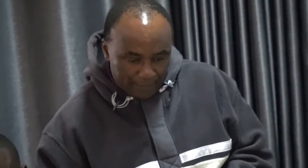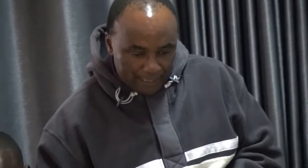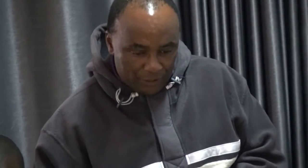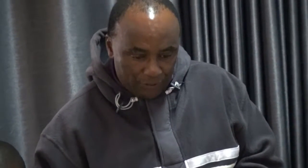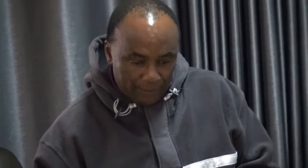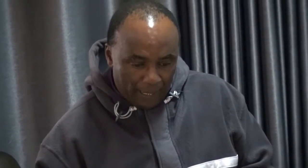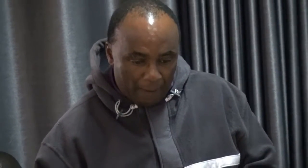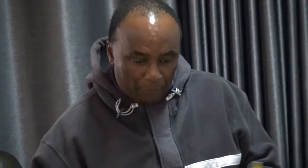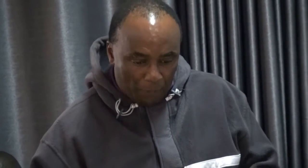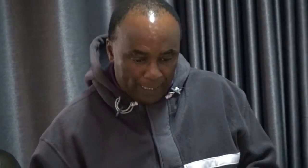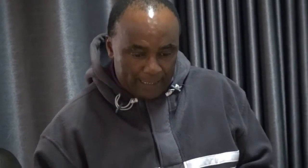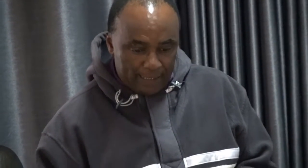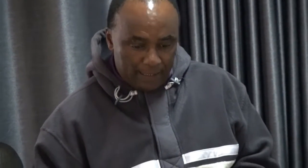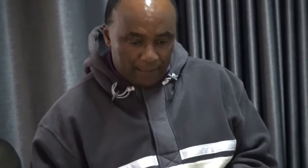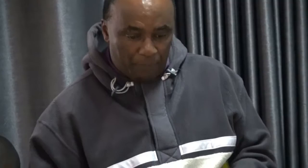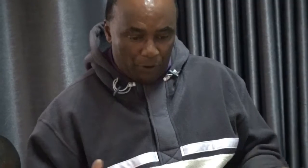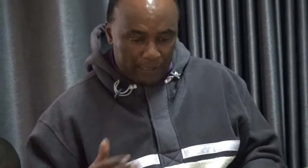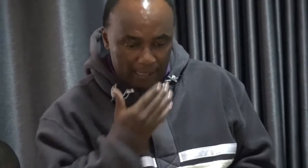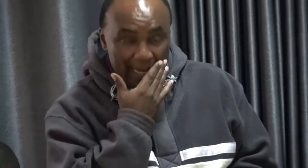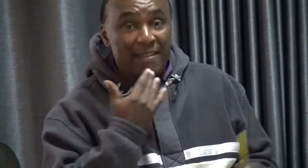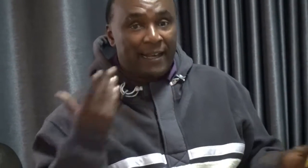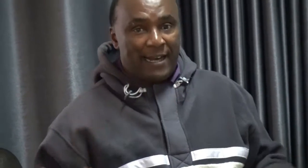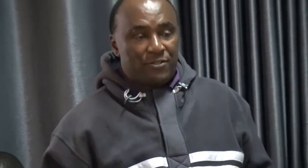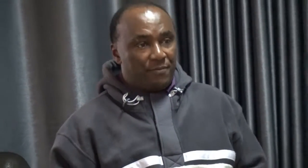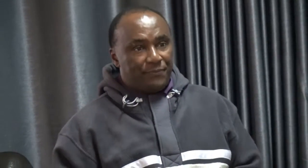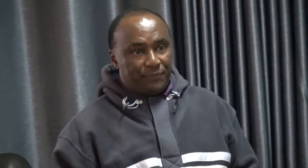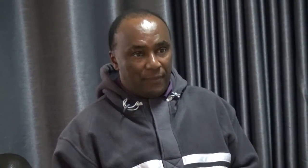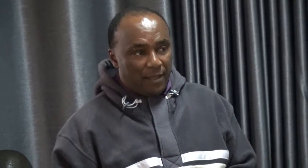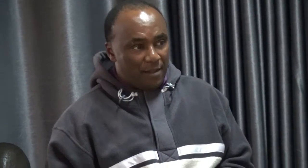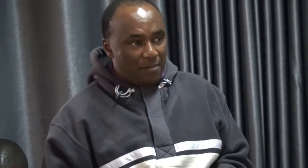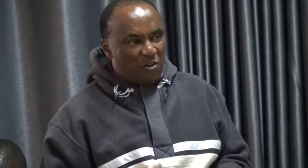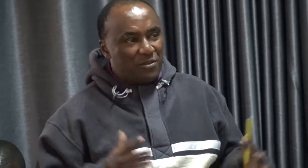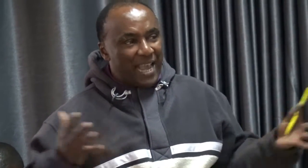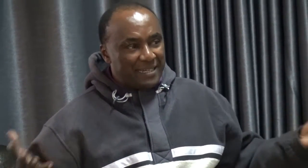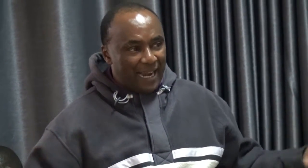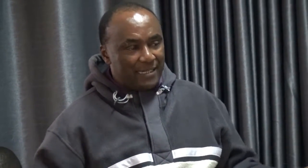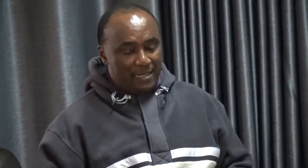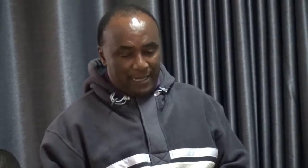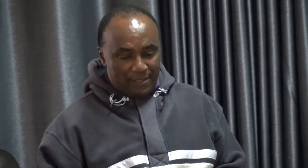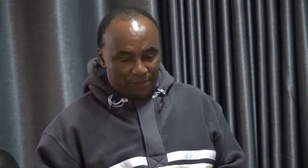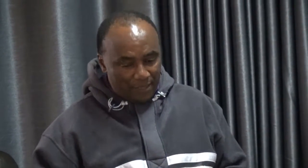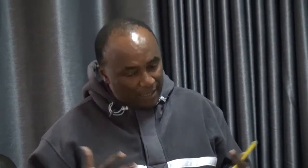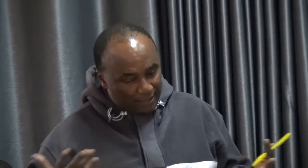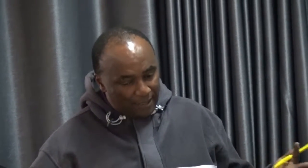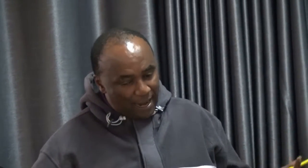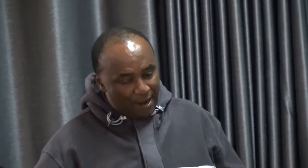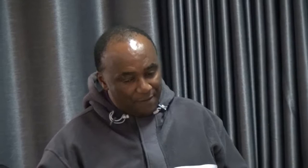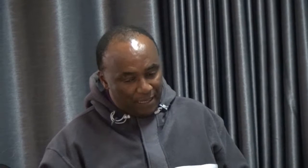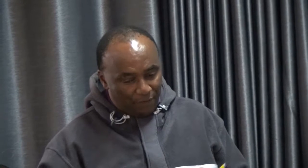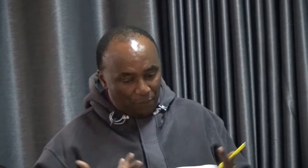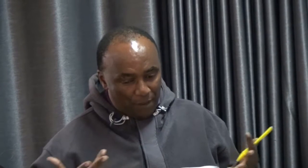positive attitude and appropriate support in the classroom. Because they are interacting in the classroom,